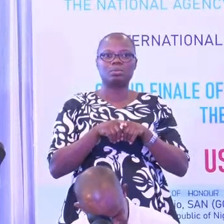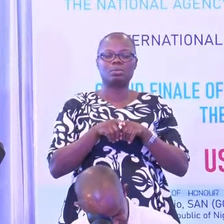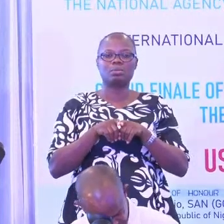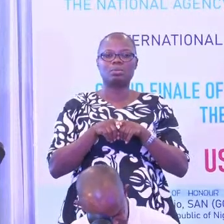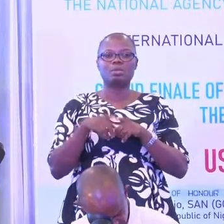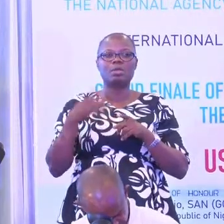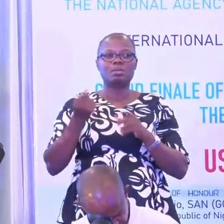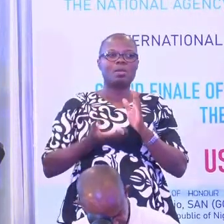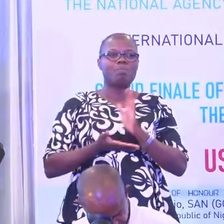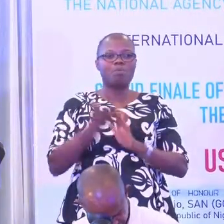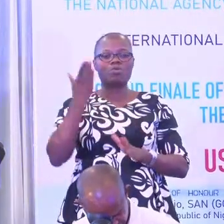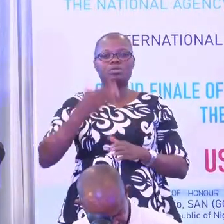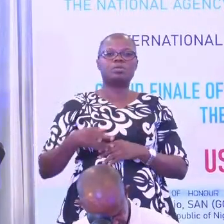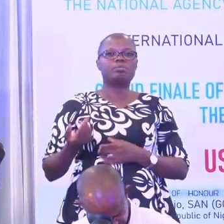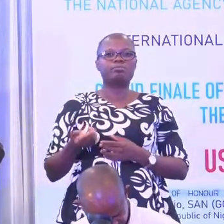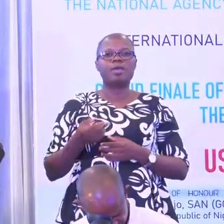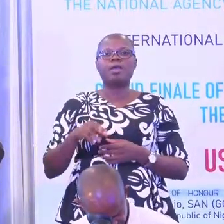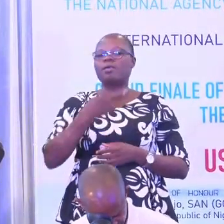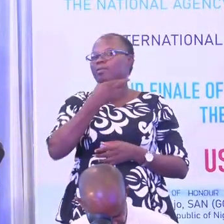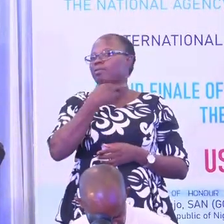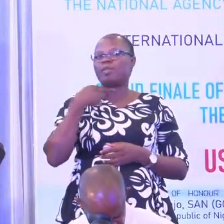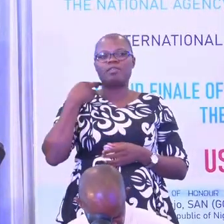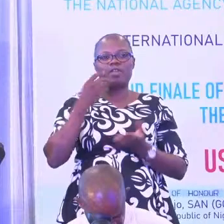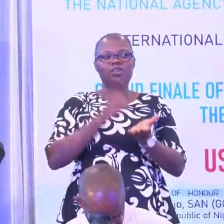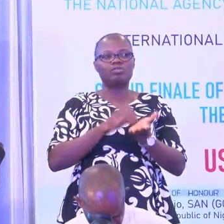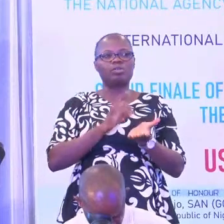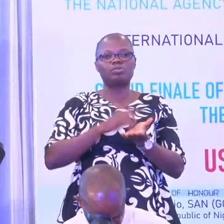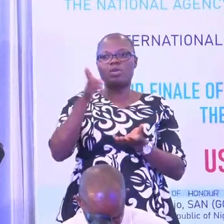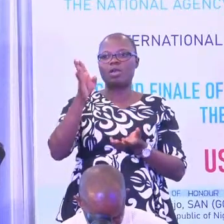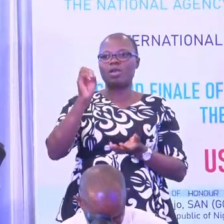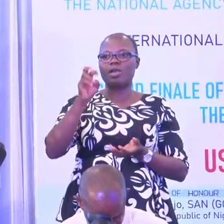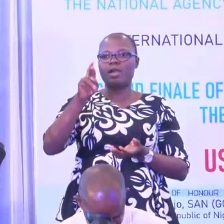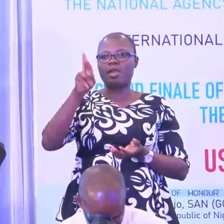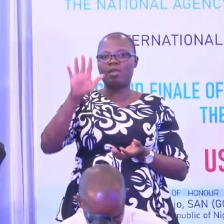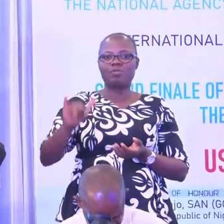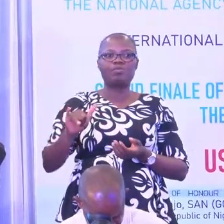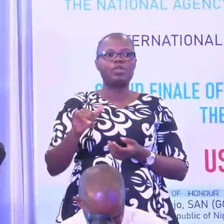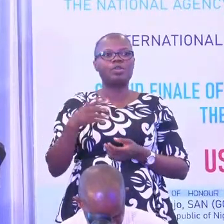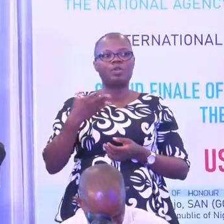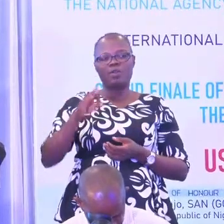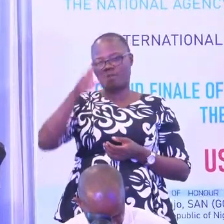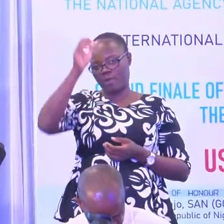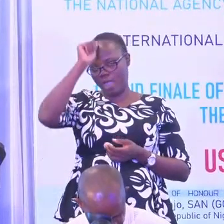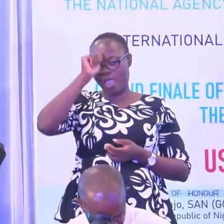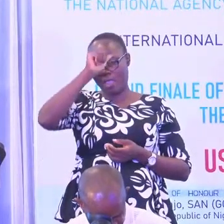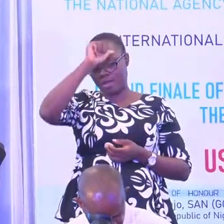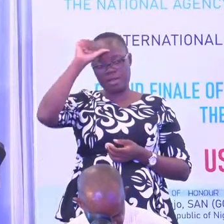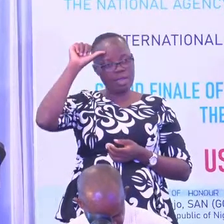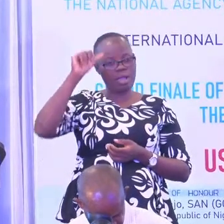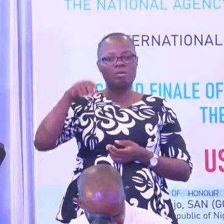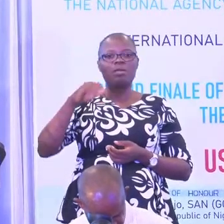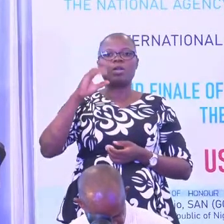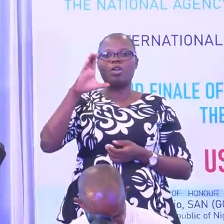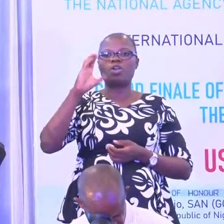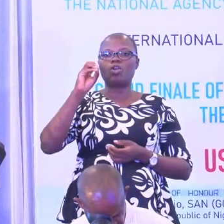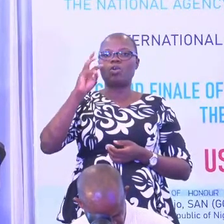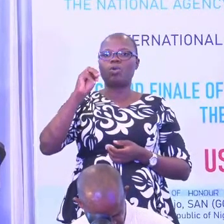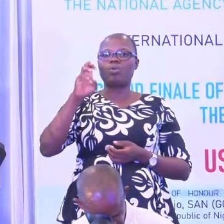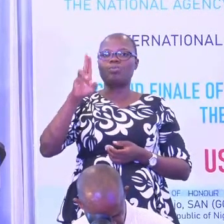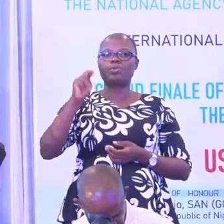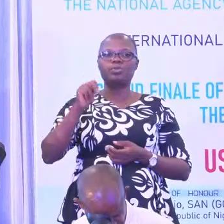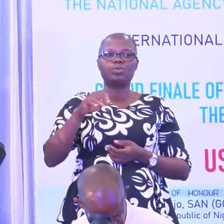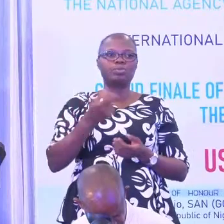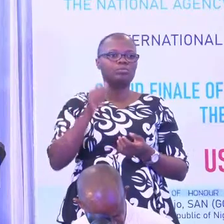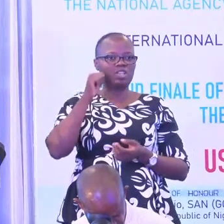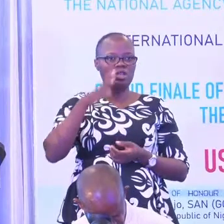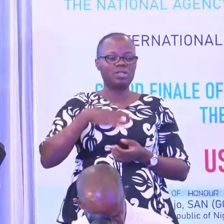Most Reverend Dr. Henry Ndukaba, Primate Church of Nigeria Anglican Communion, is Lady Barrister